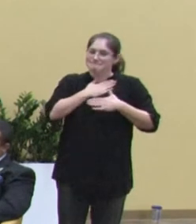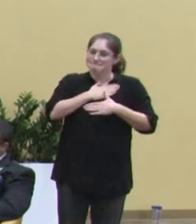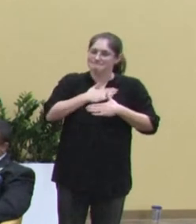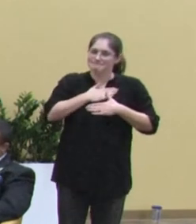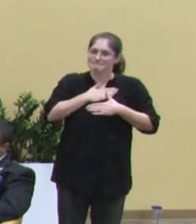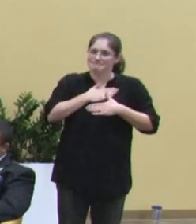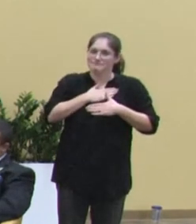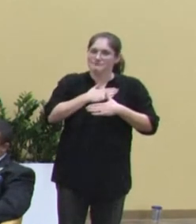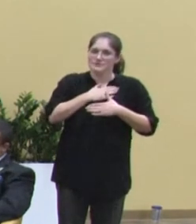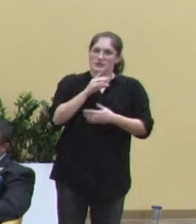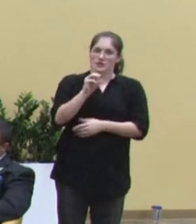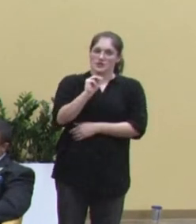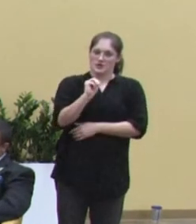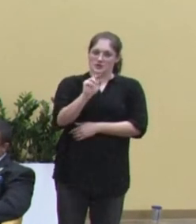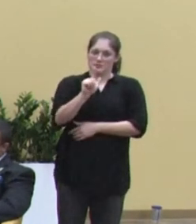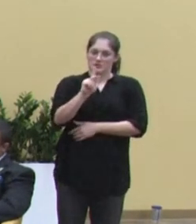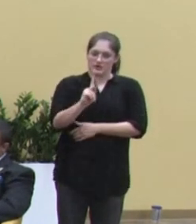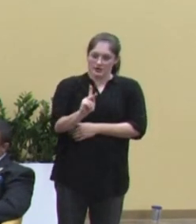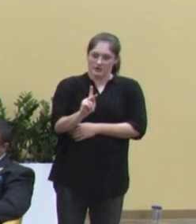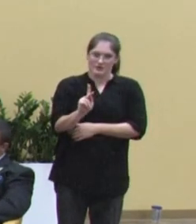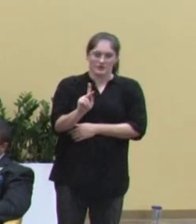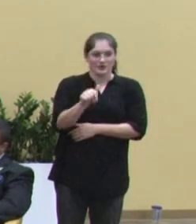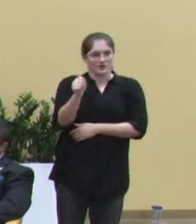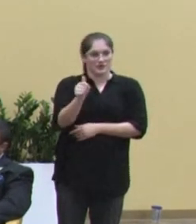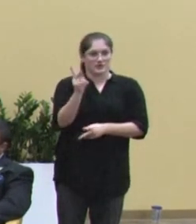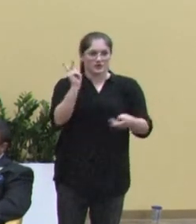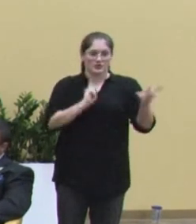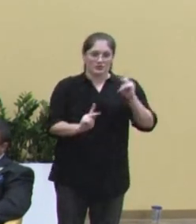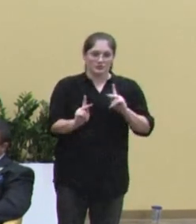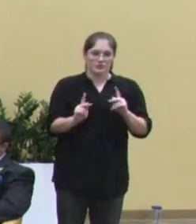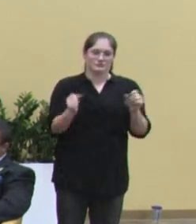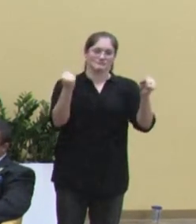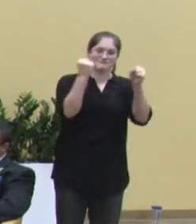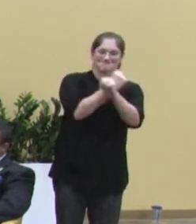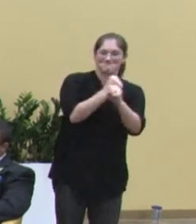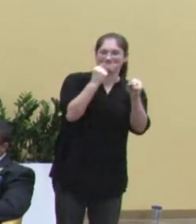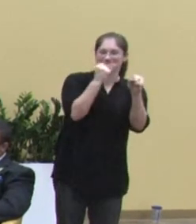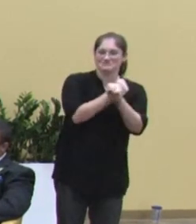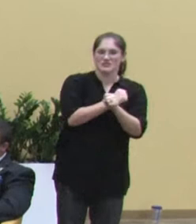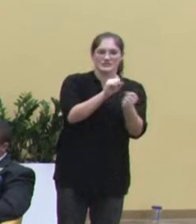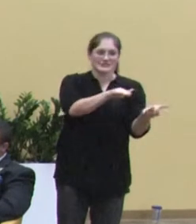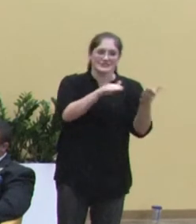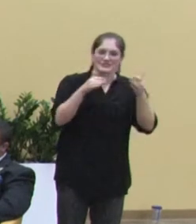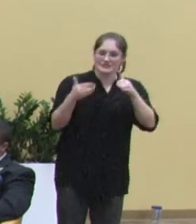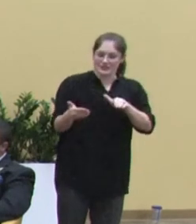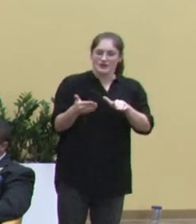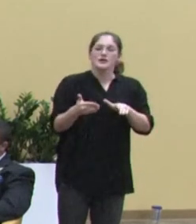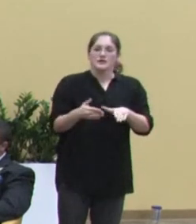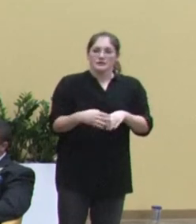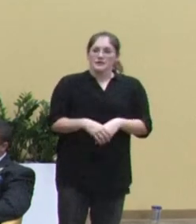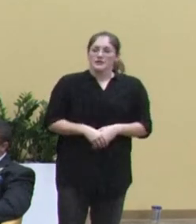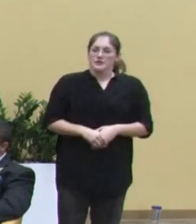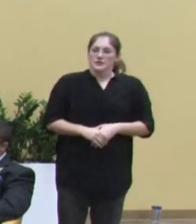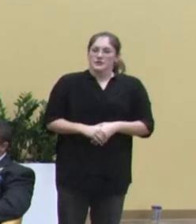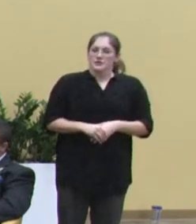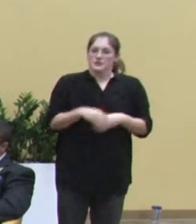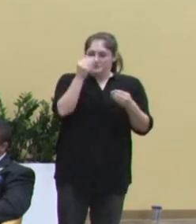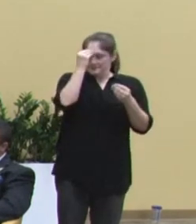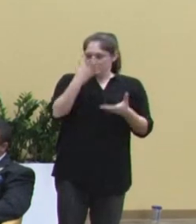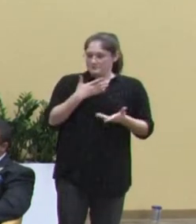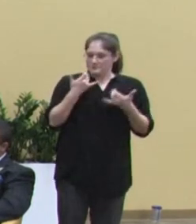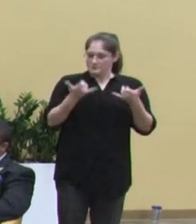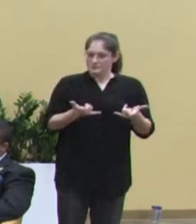those individuals who, fought, bled, died, and so forth. So tell us about, where am I wrong